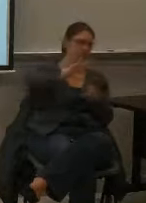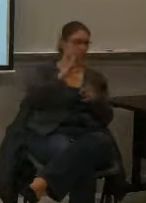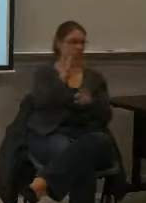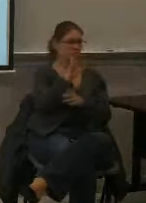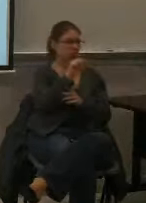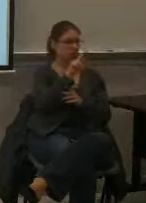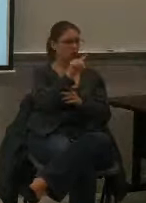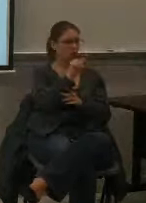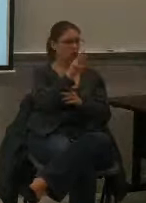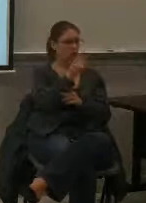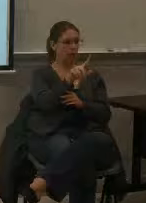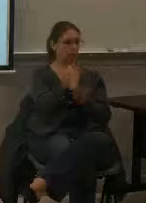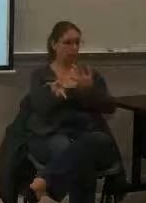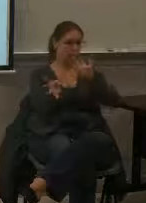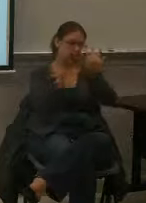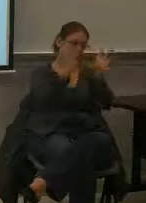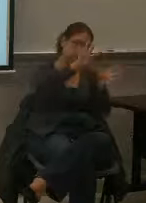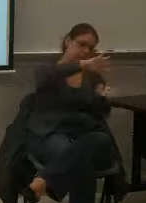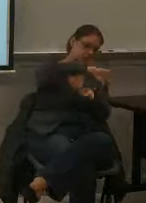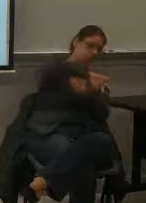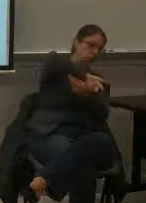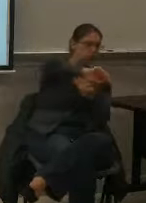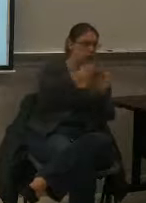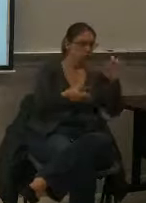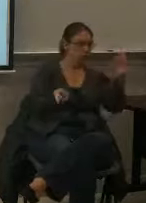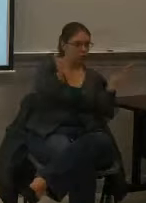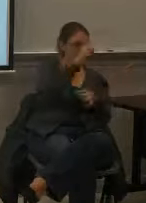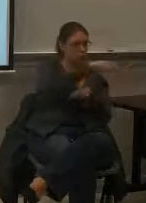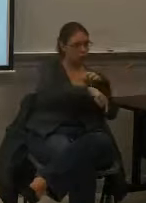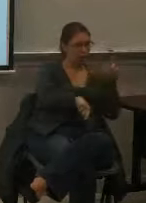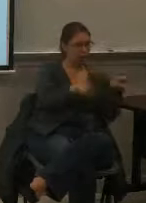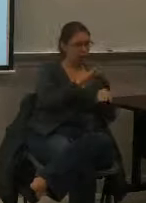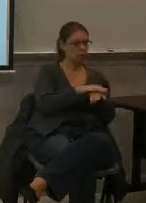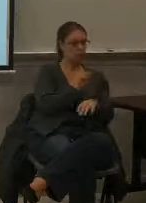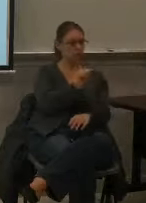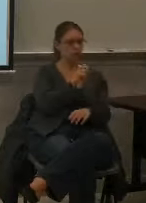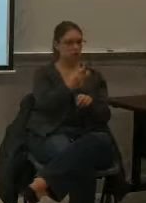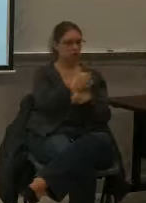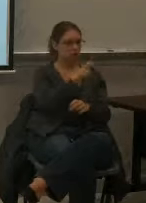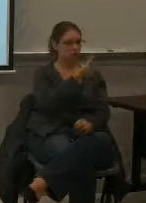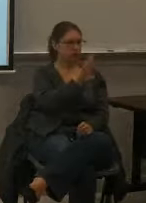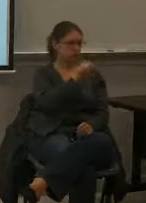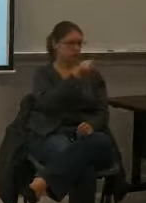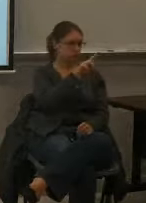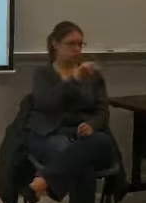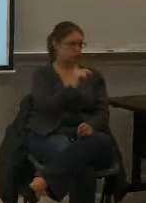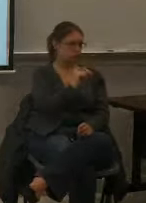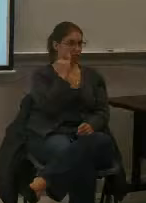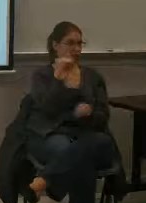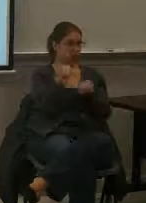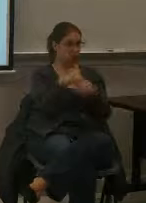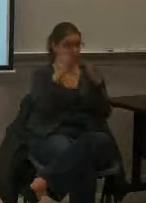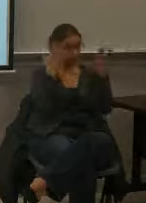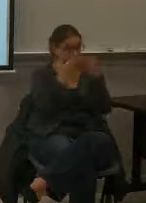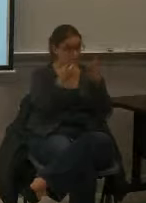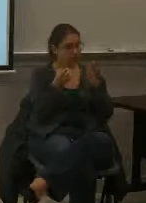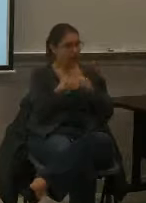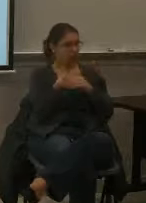end and then they go down, and they can cartwheel around on solid substrates. if you put them in the dark, they'll get rid of